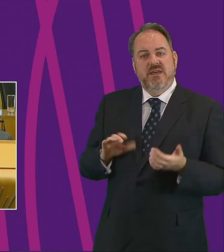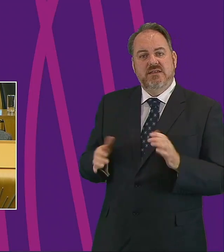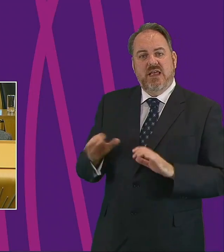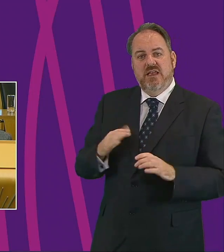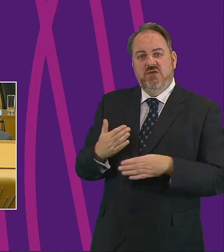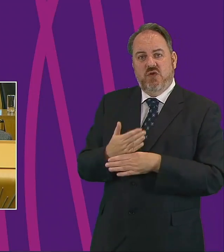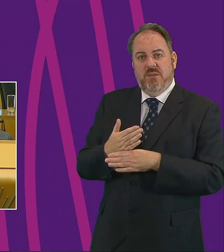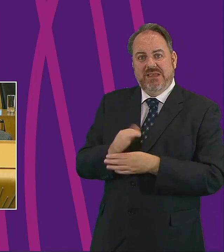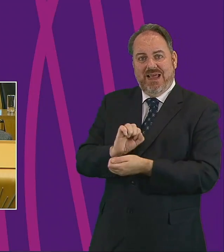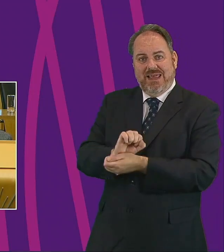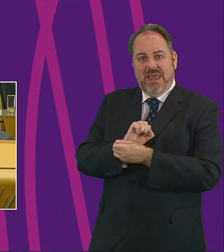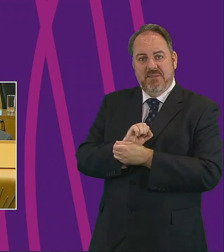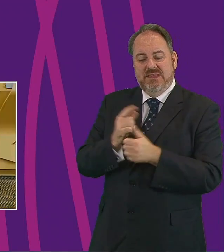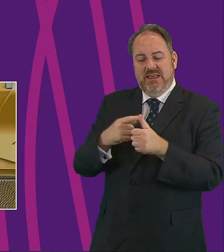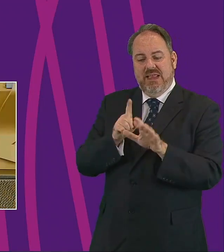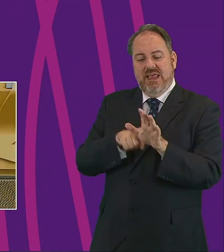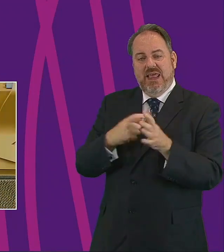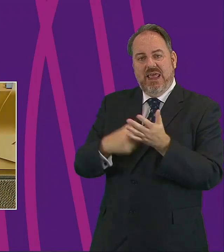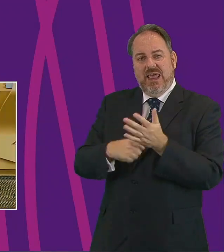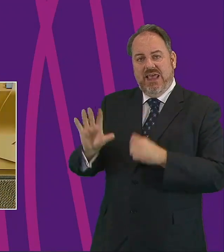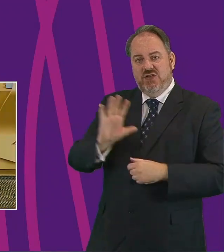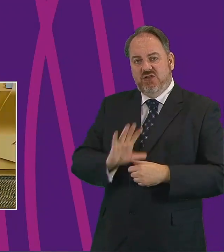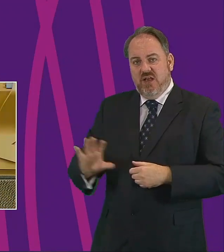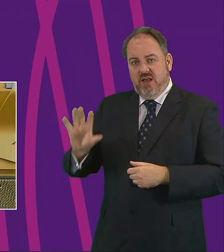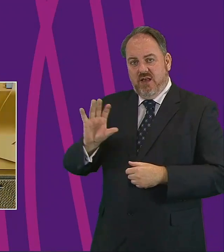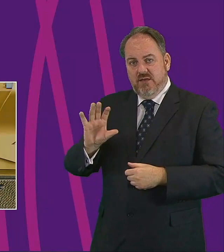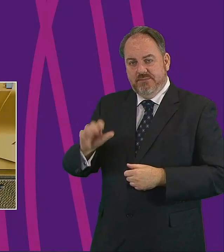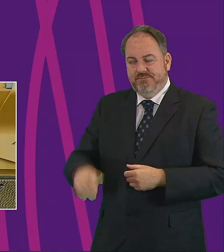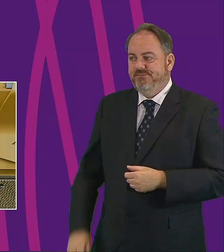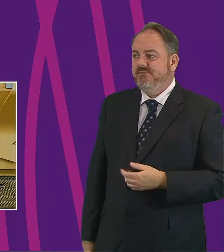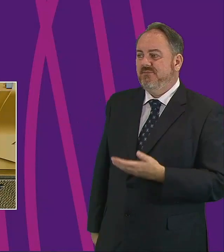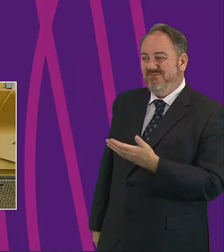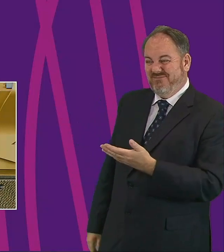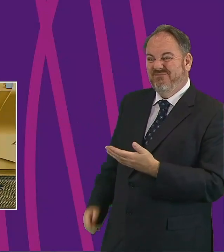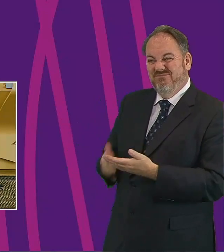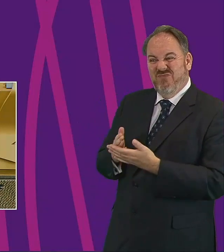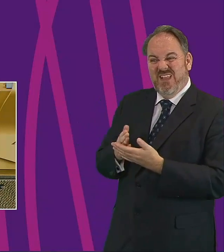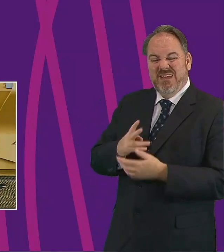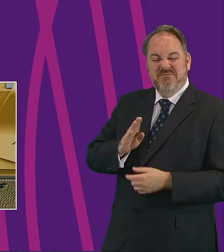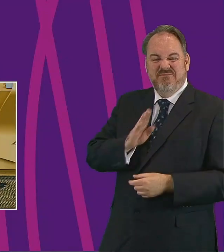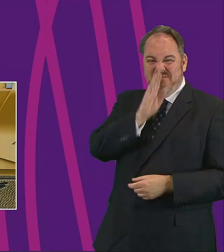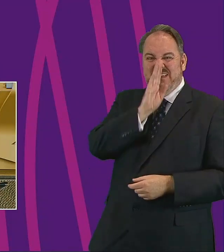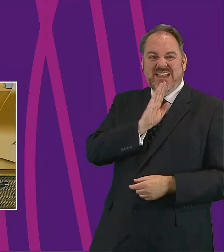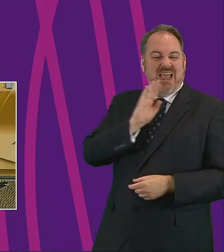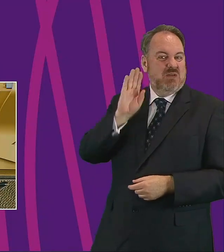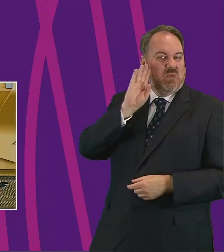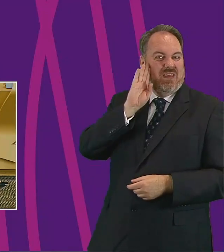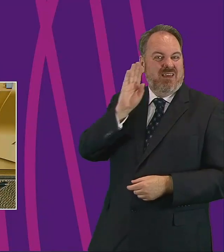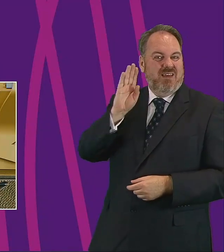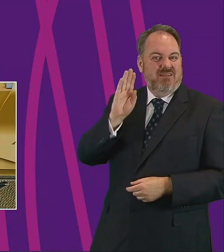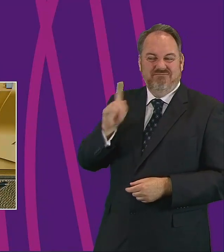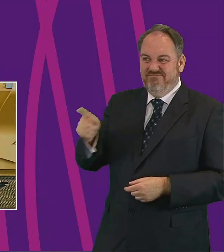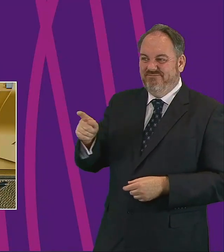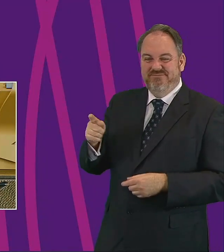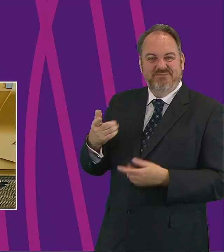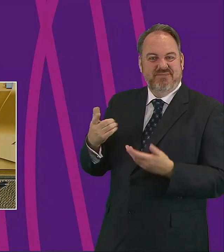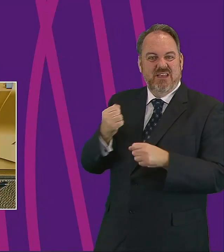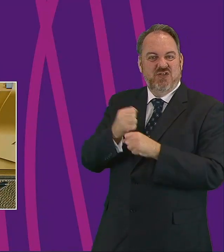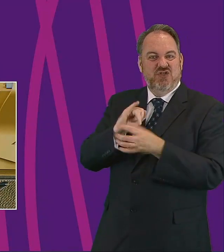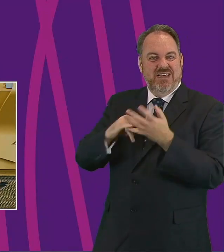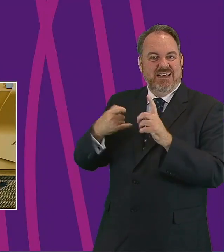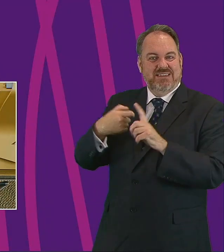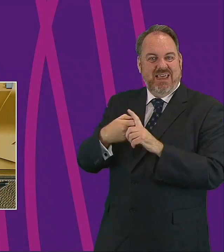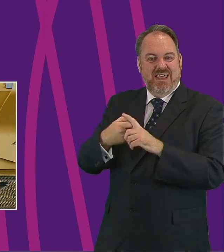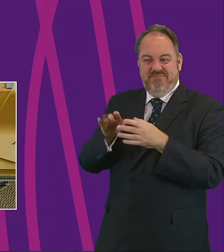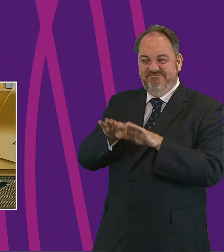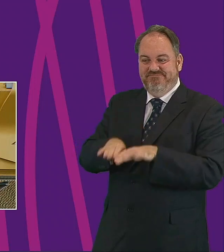Ayrshire. First Minister. Well, like Ruth Maguire, I'm disappointed to learn that GSK is in consultation with its workforce in Irvine